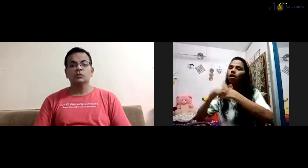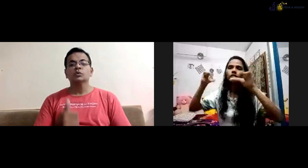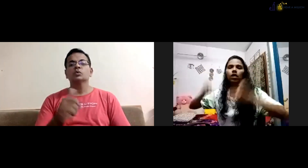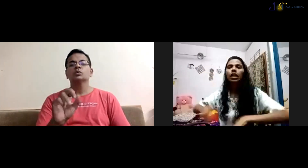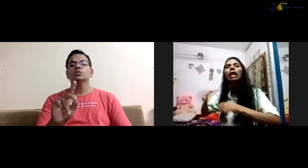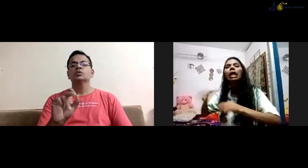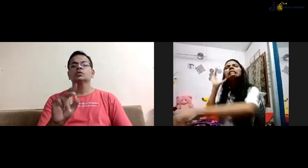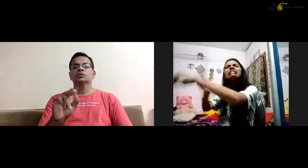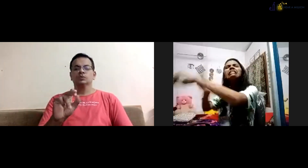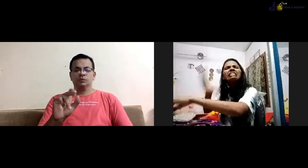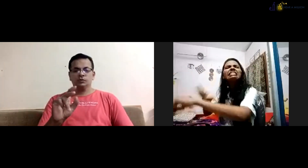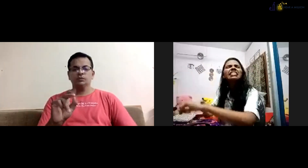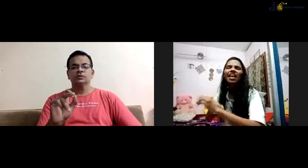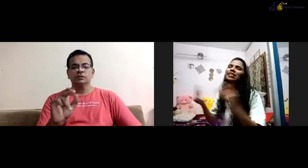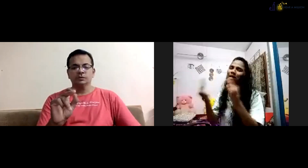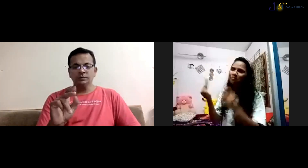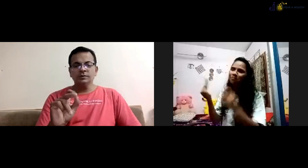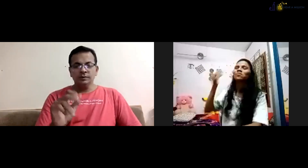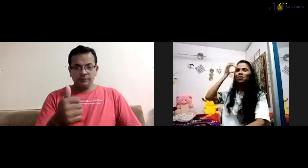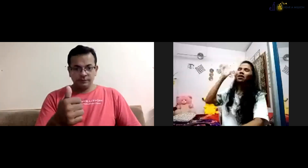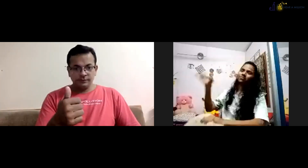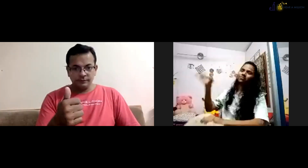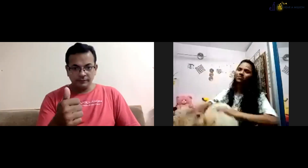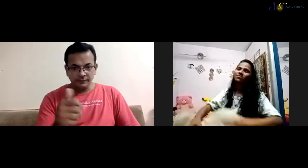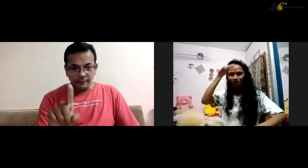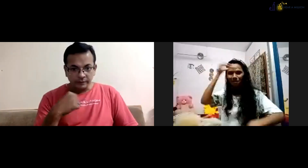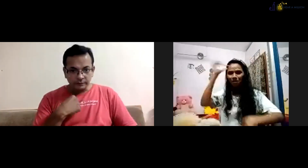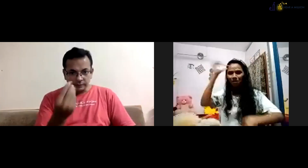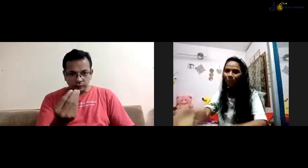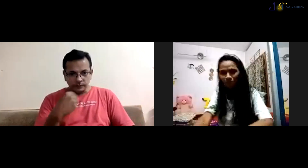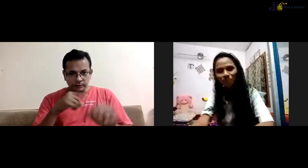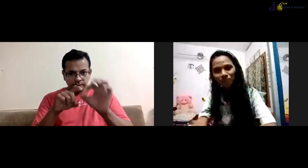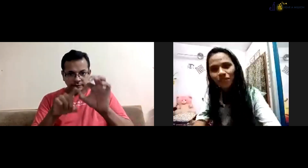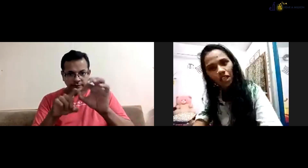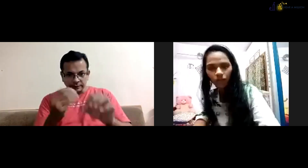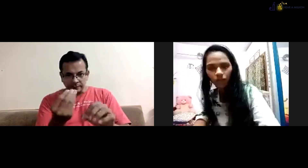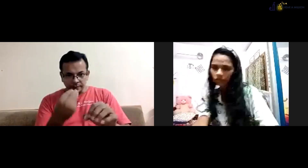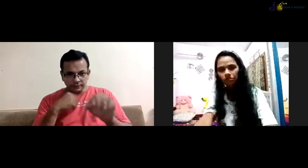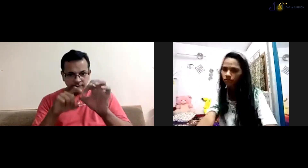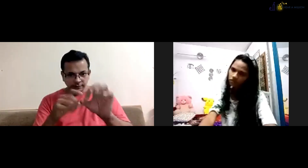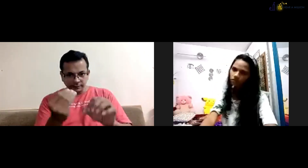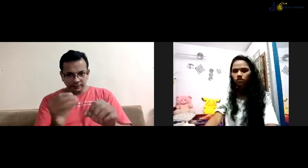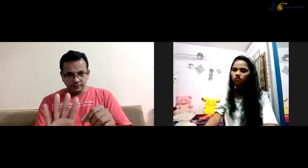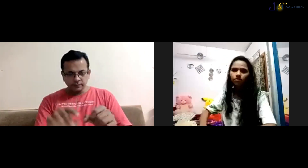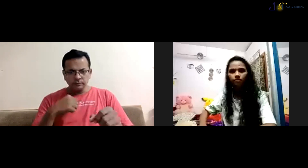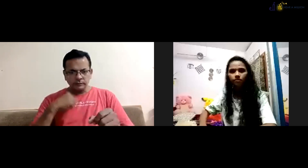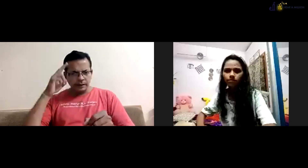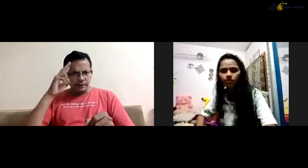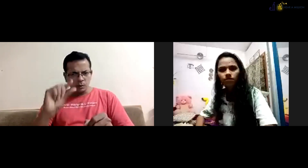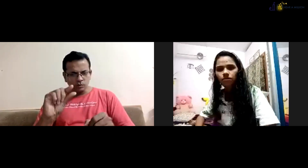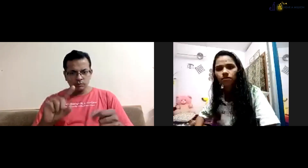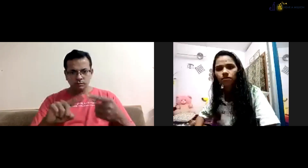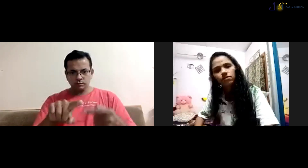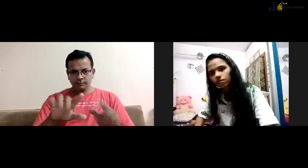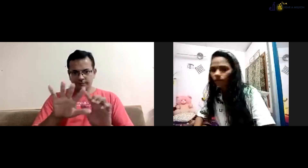again, but they couldn't realize that what I have been facing. So I have been asking things, lot of things from you. Yeah. I have some